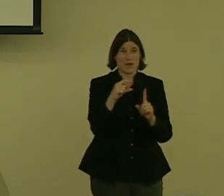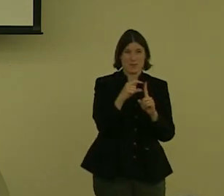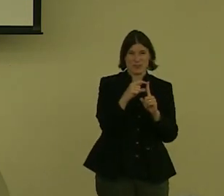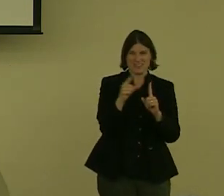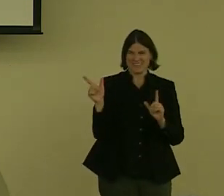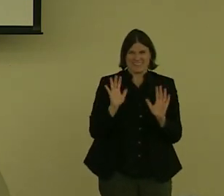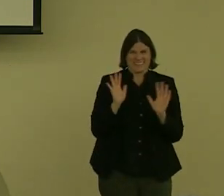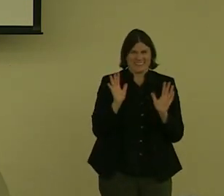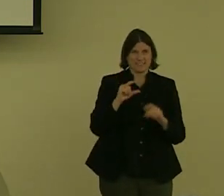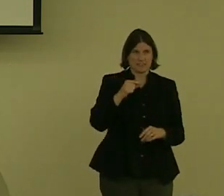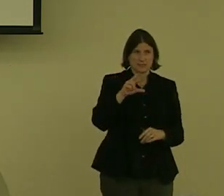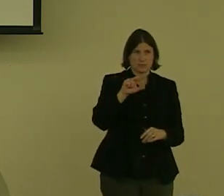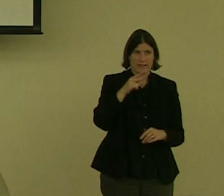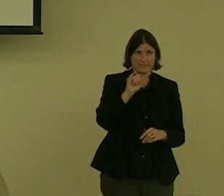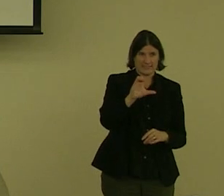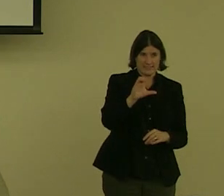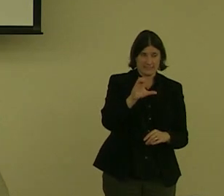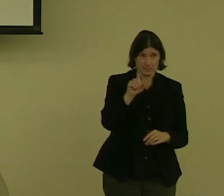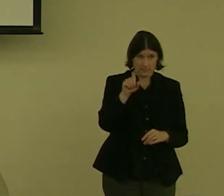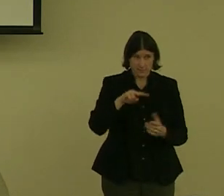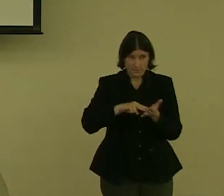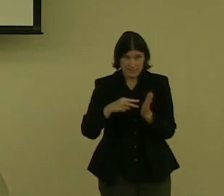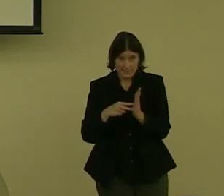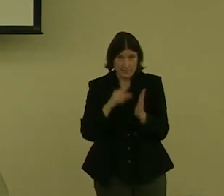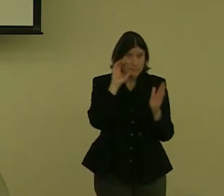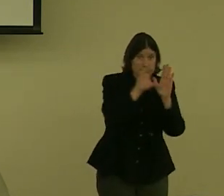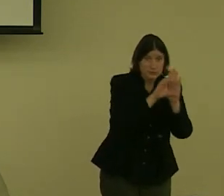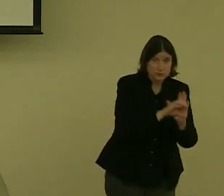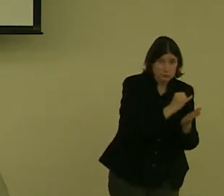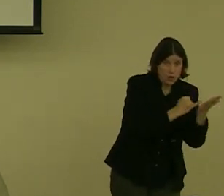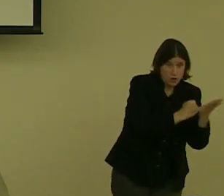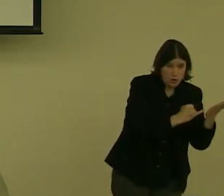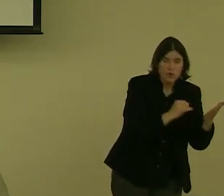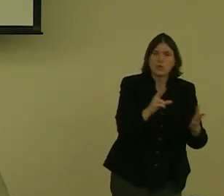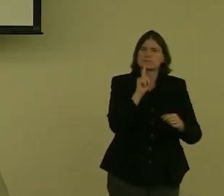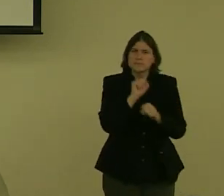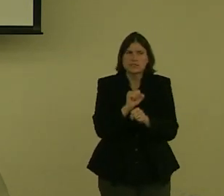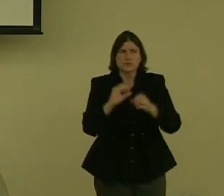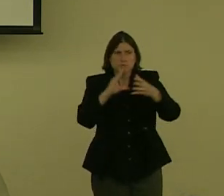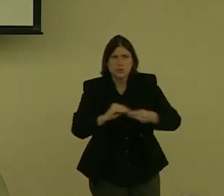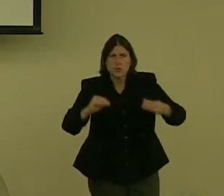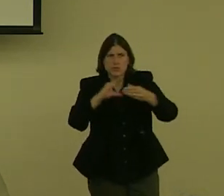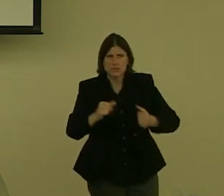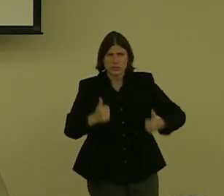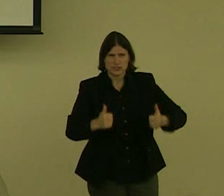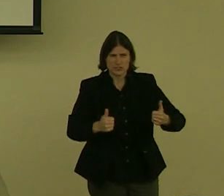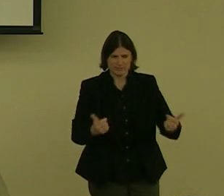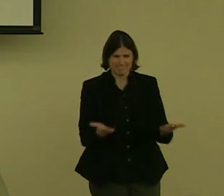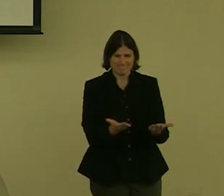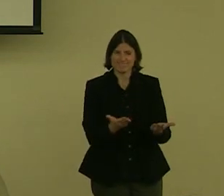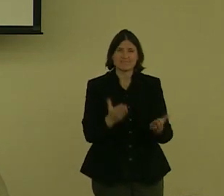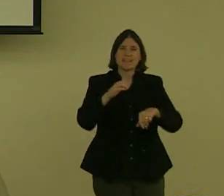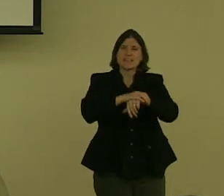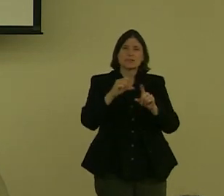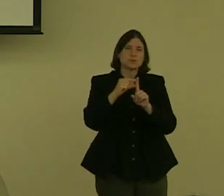novel, or is this the... grammatically the way... Well, no, it's not even grammatically. The way literally. Right. You mean the opposite. You